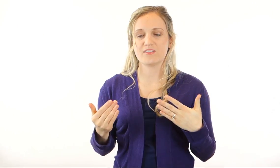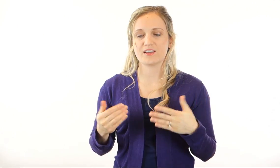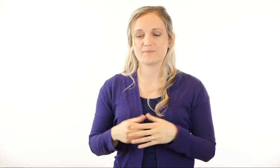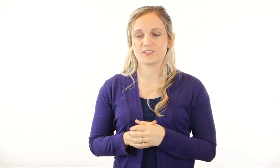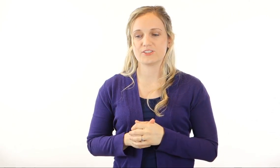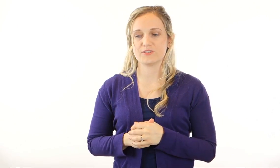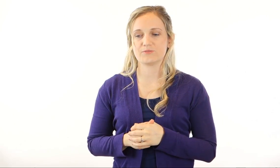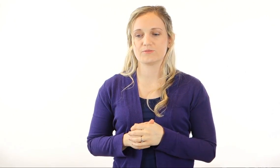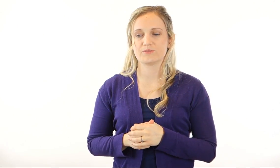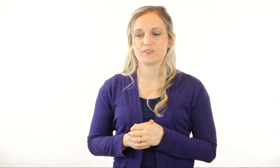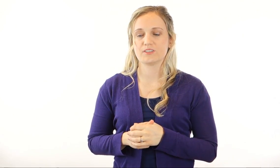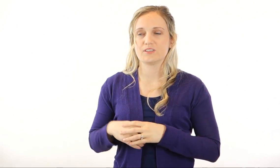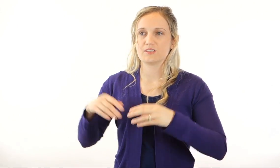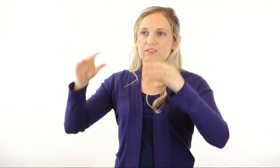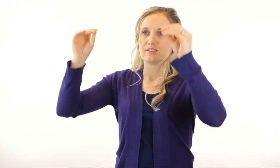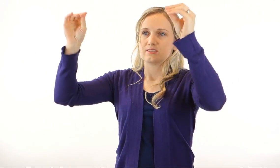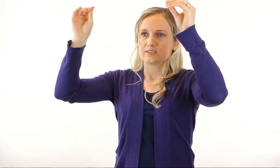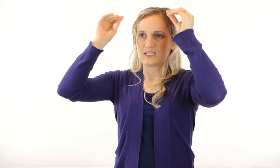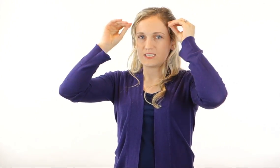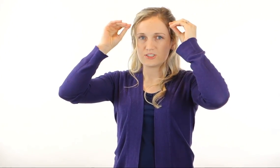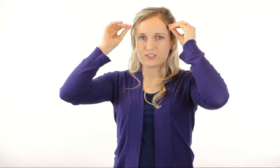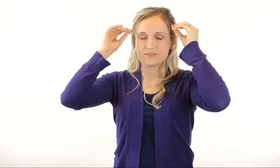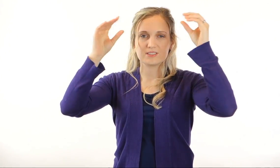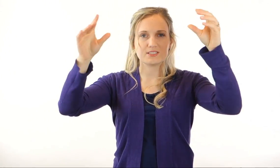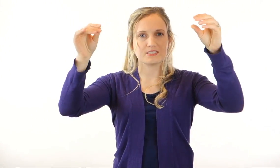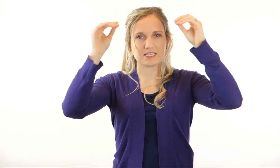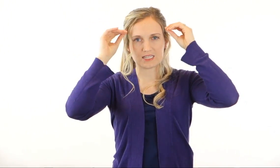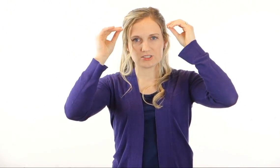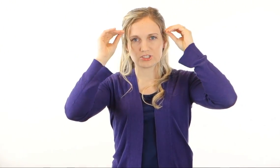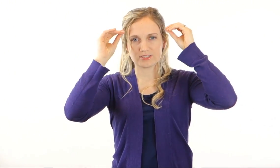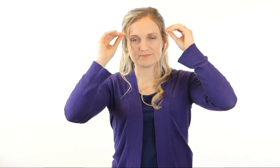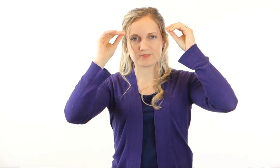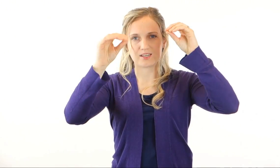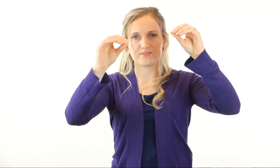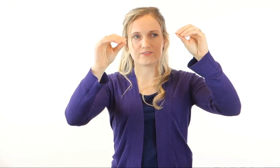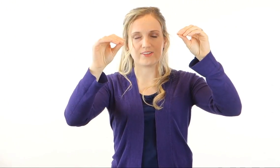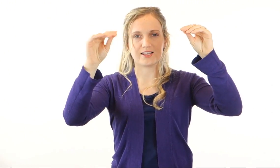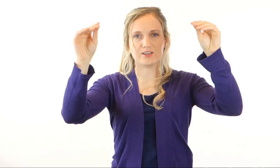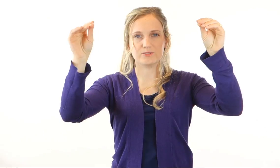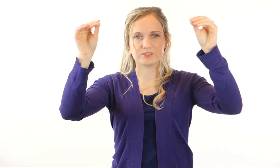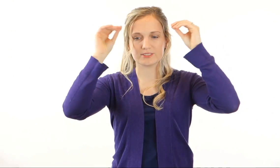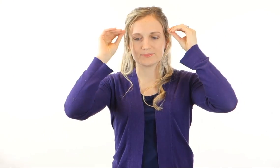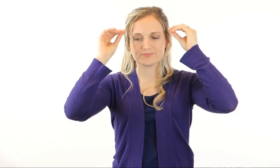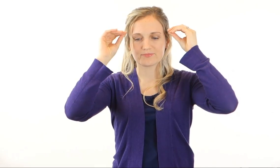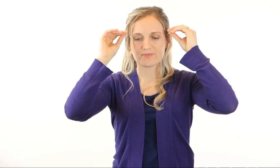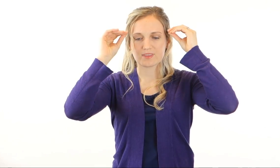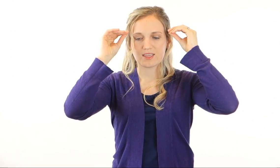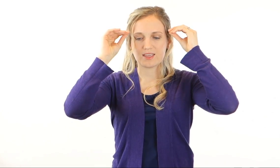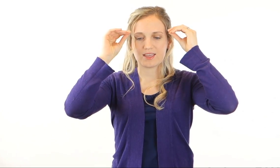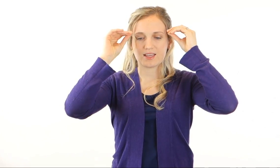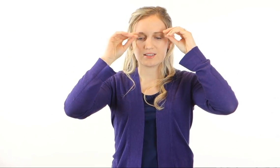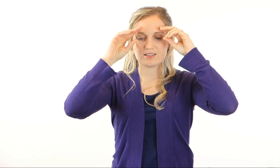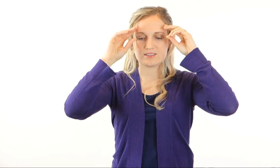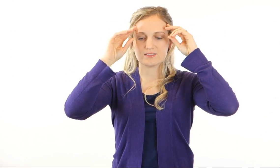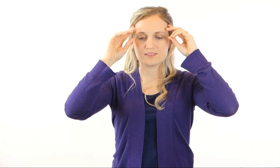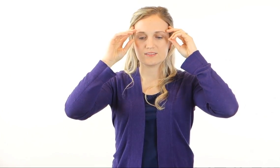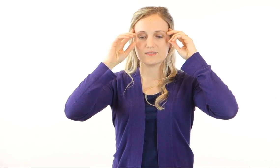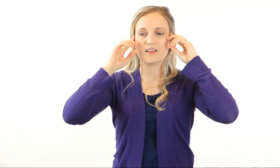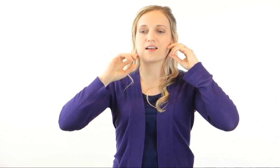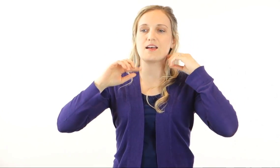that I must do. Teach. This is teach. Kind of your flat O's. And